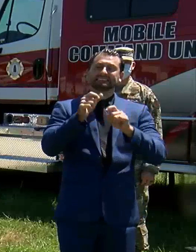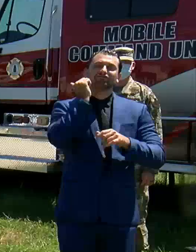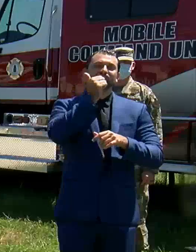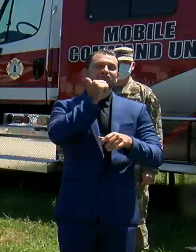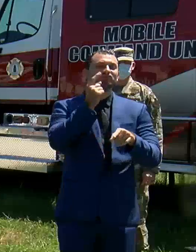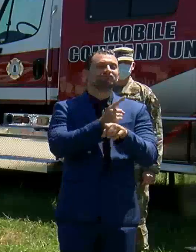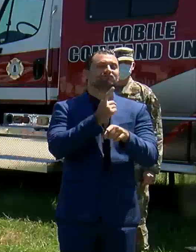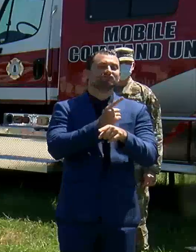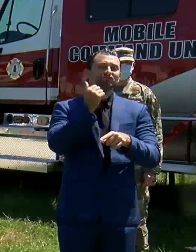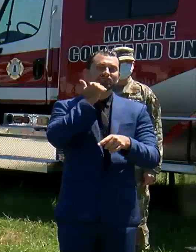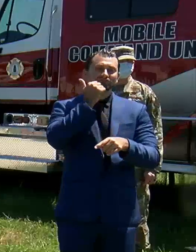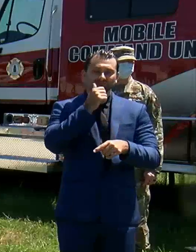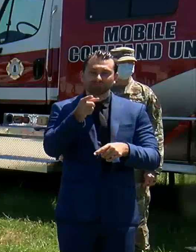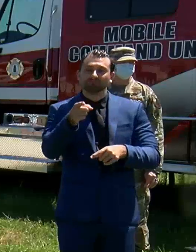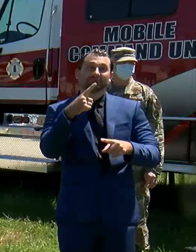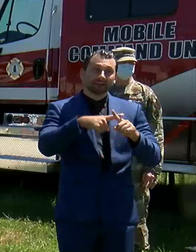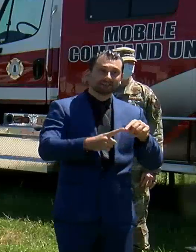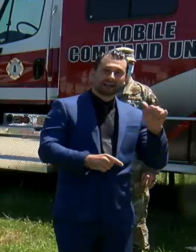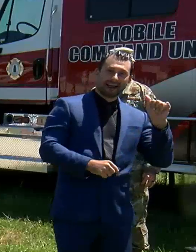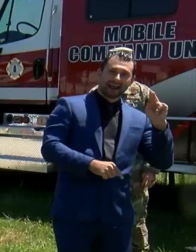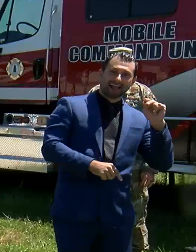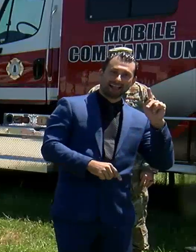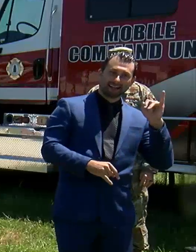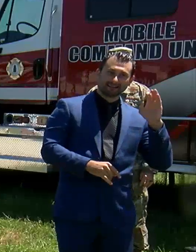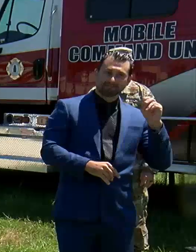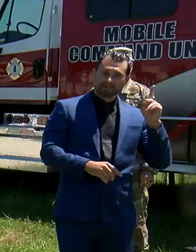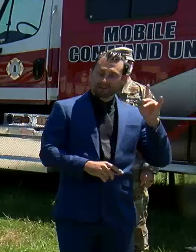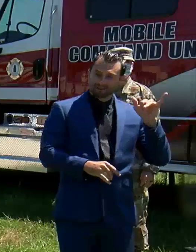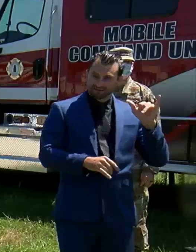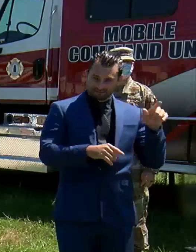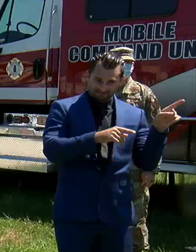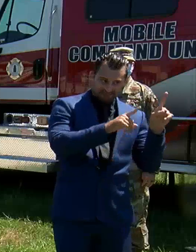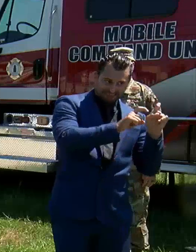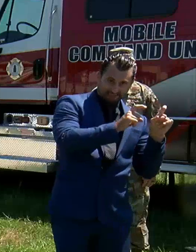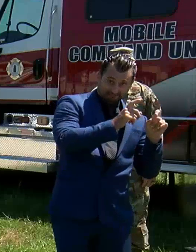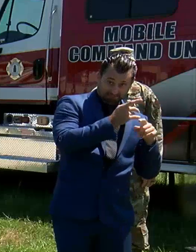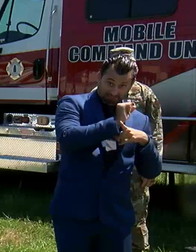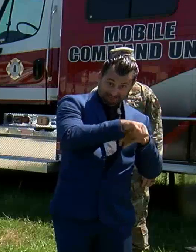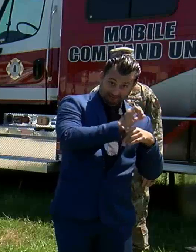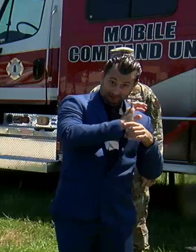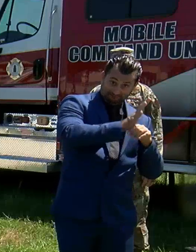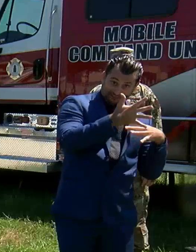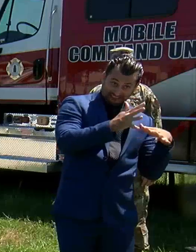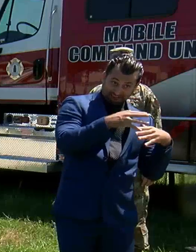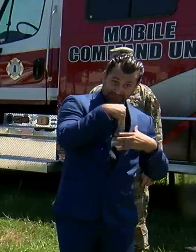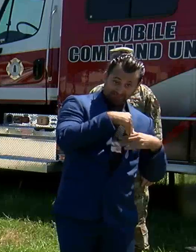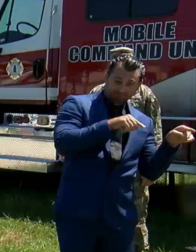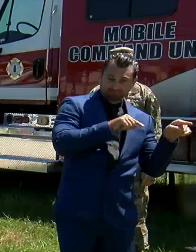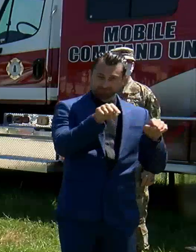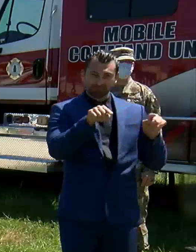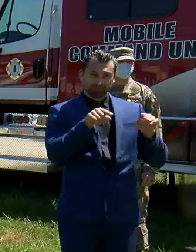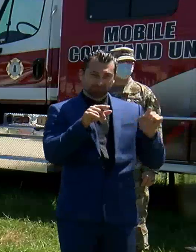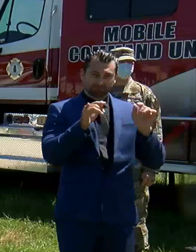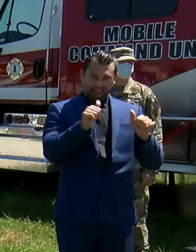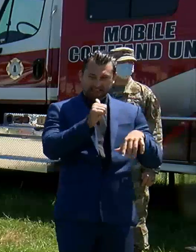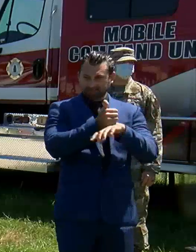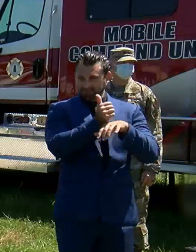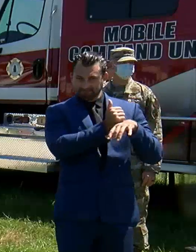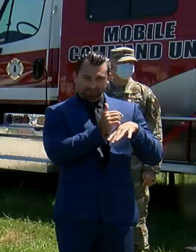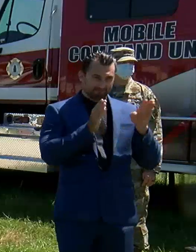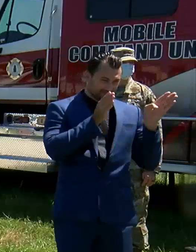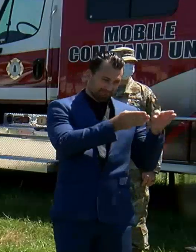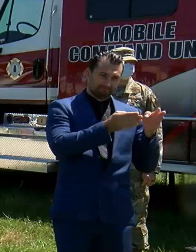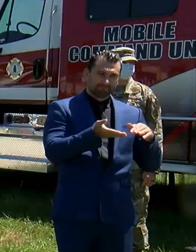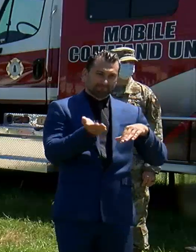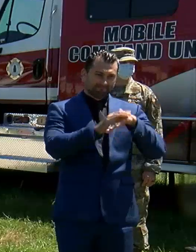study where we can try to determine the prevalence in different parts of the state. As you look at the numbers, we have almost